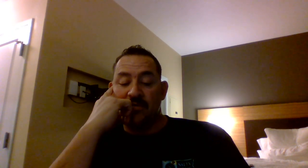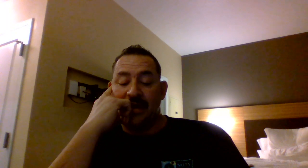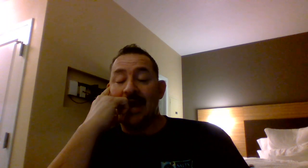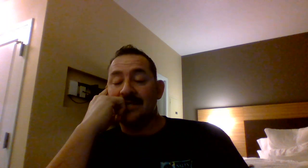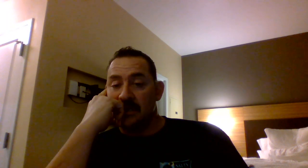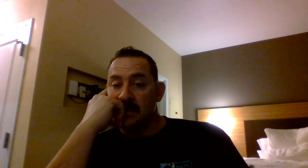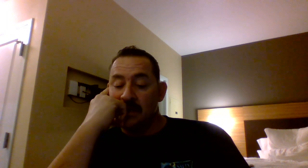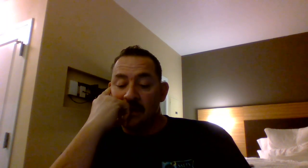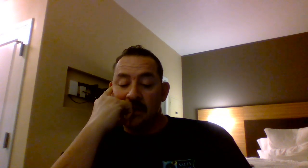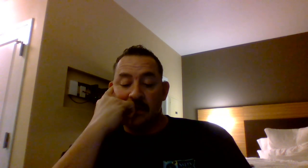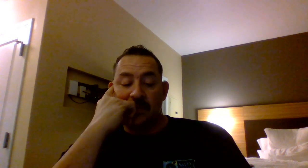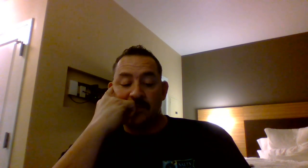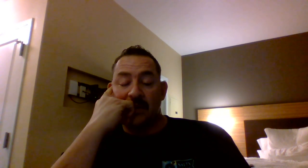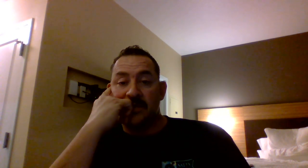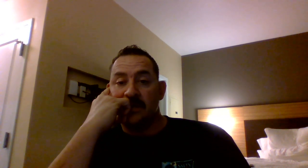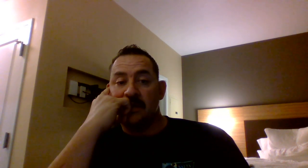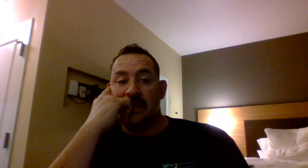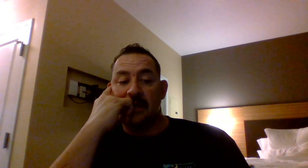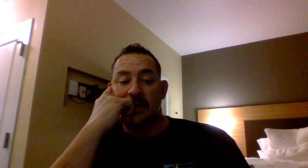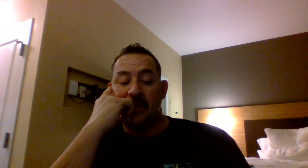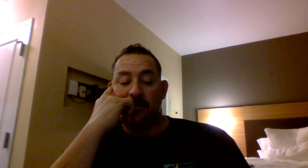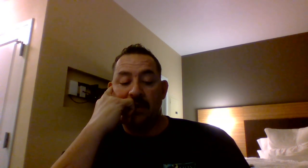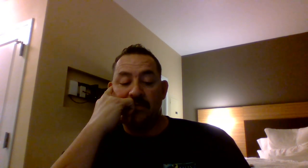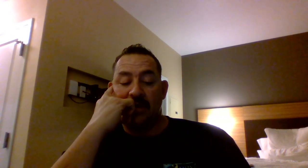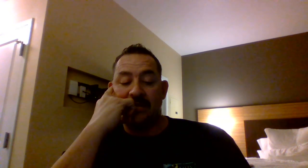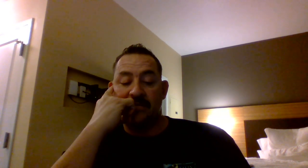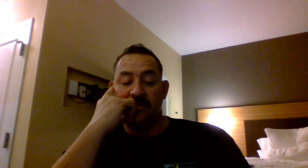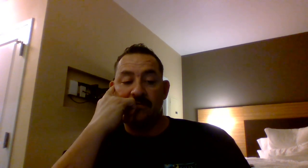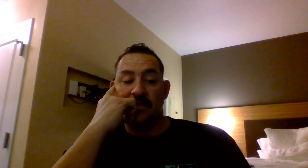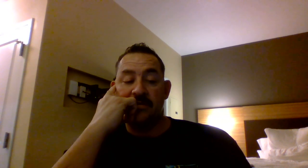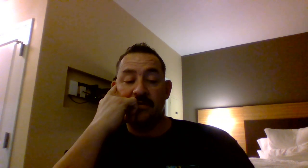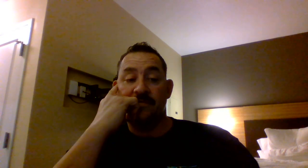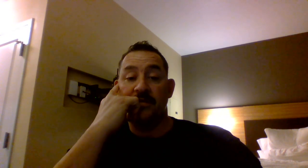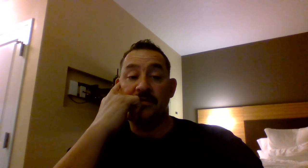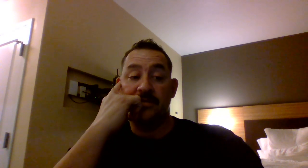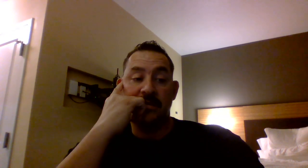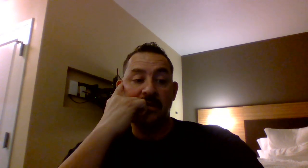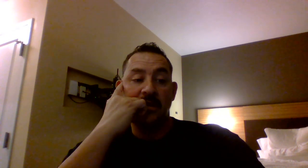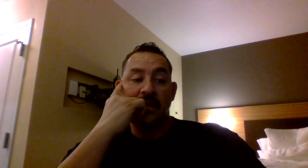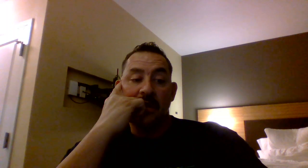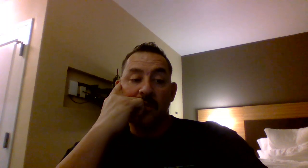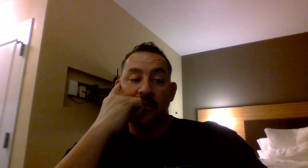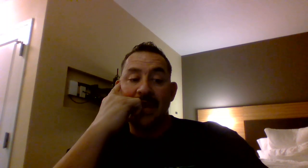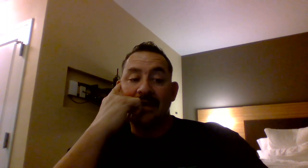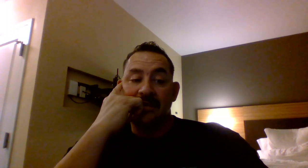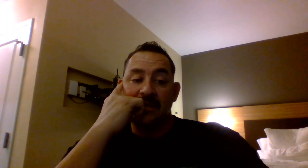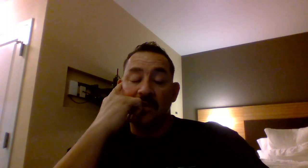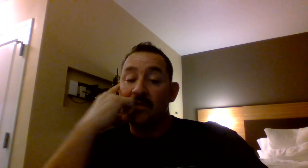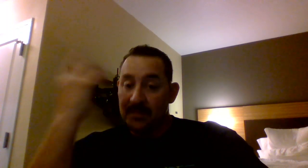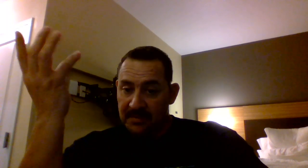pyruvic acid. In respiration, the pyruvic acid is converted to the first reactant in the Krebs